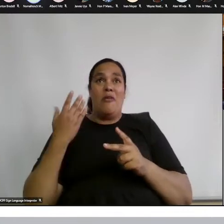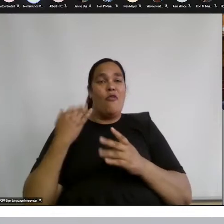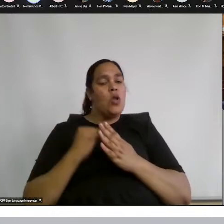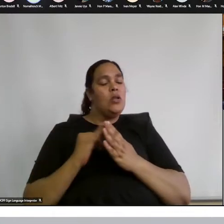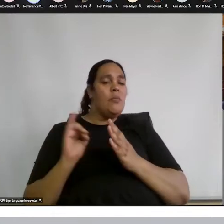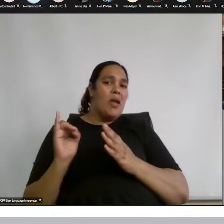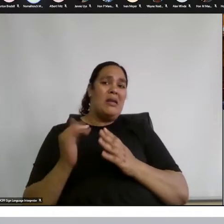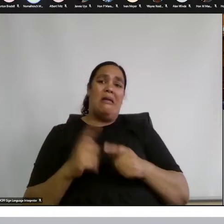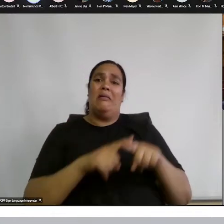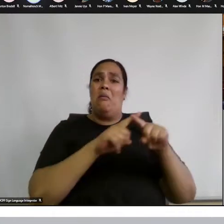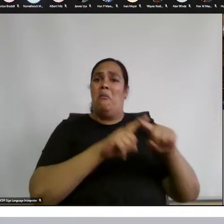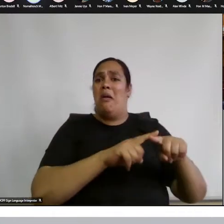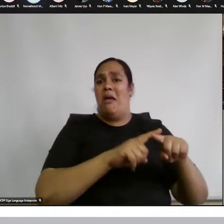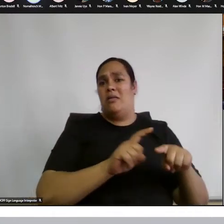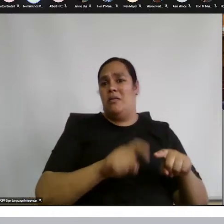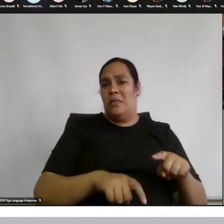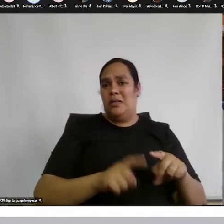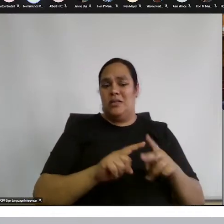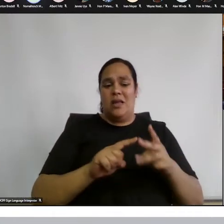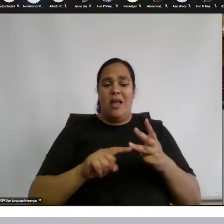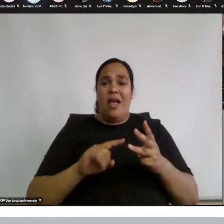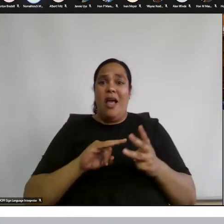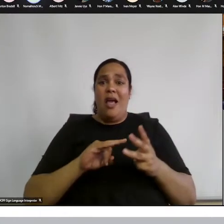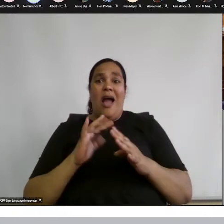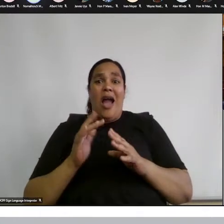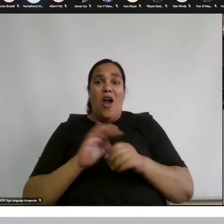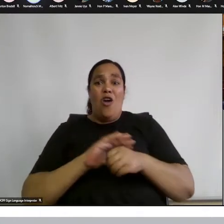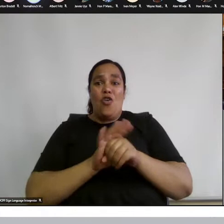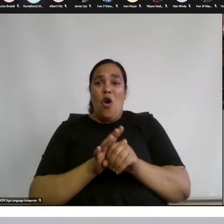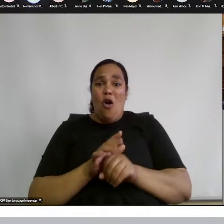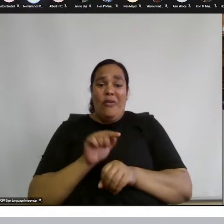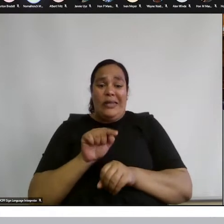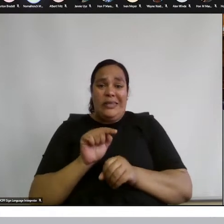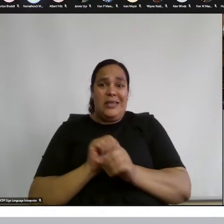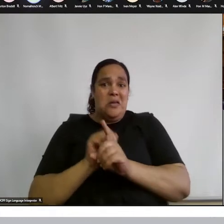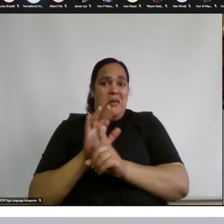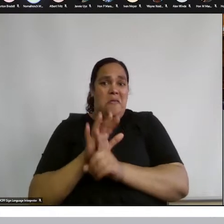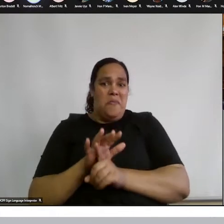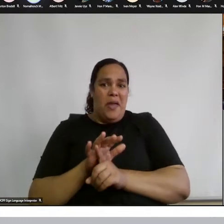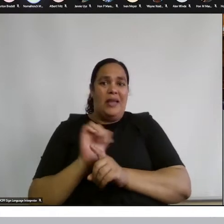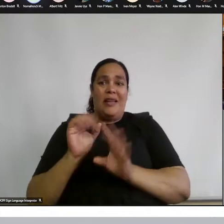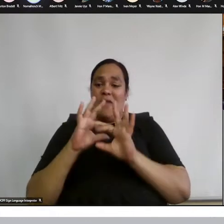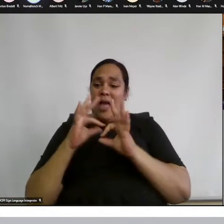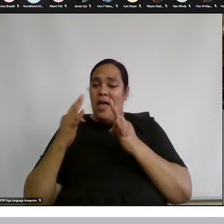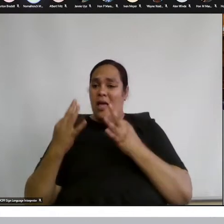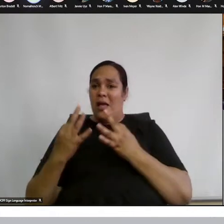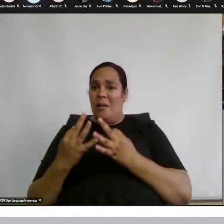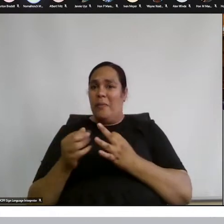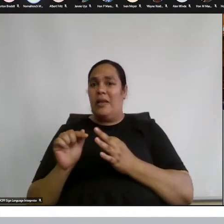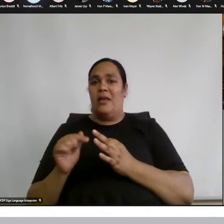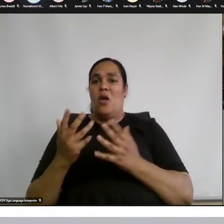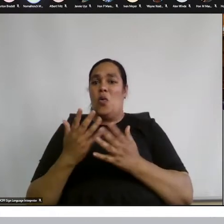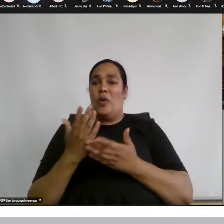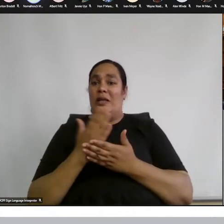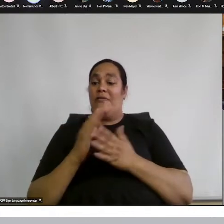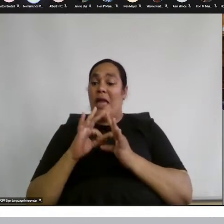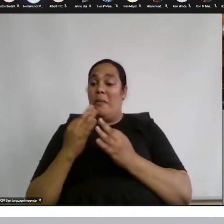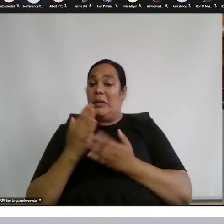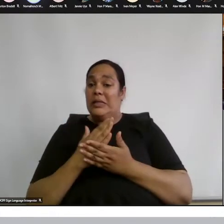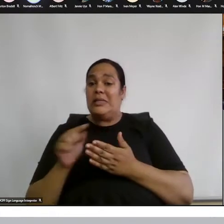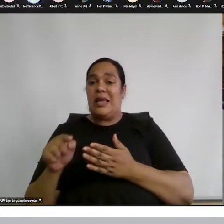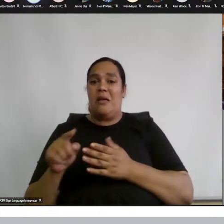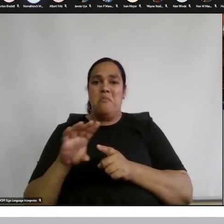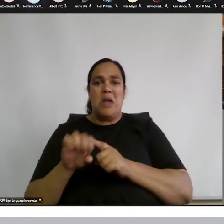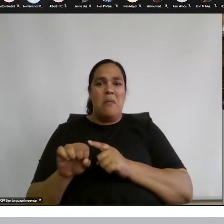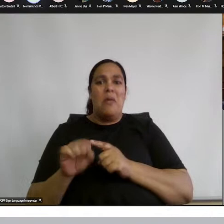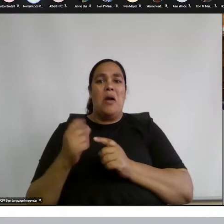have to be dependent. How COVID has impacted on the families, where in some families you'll find